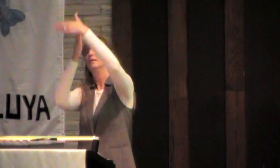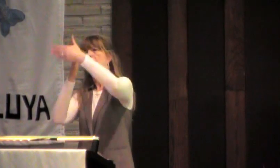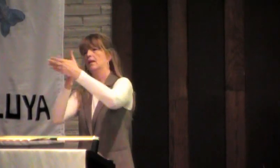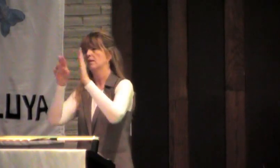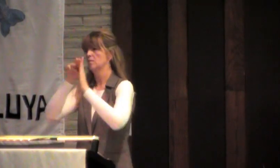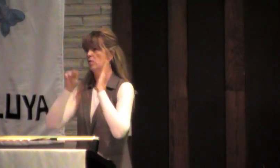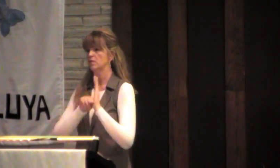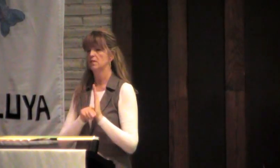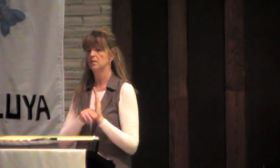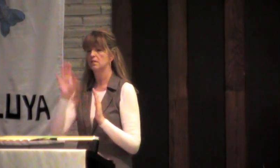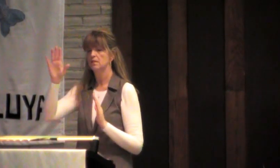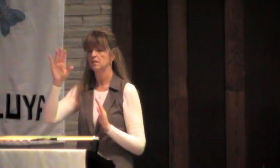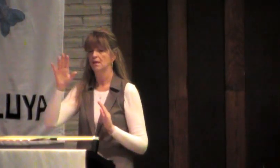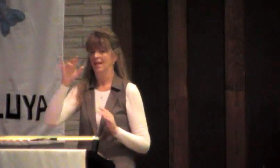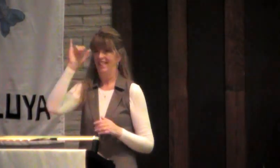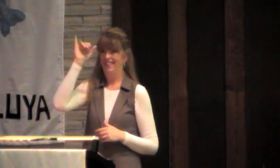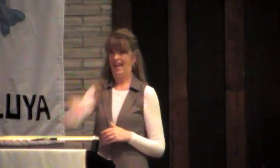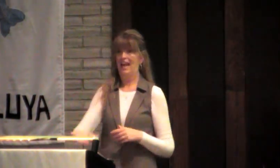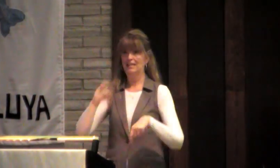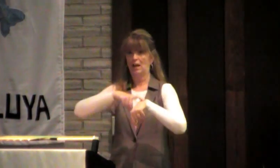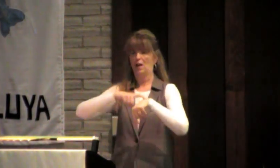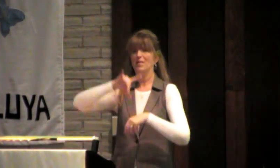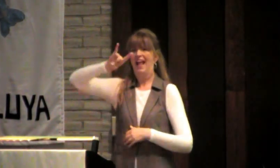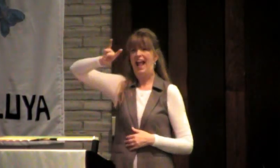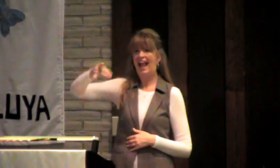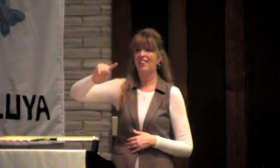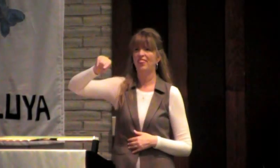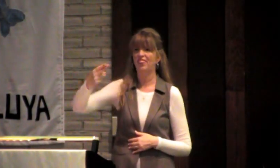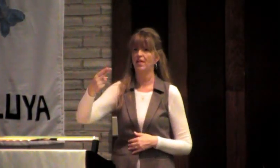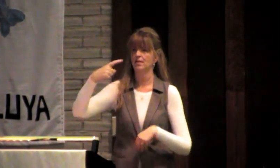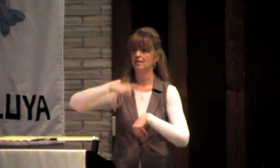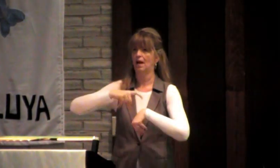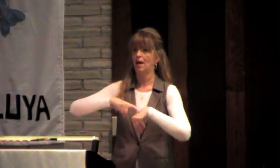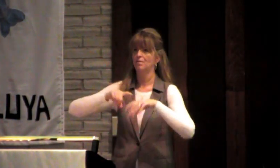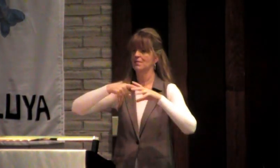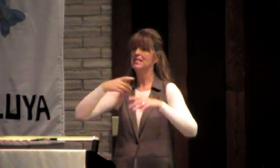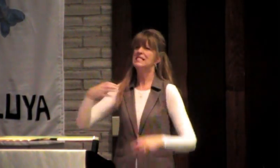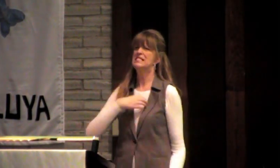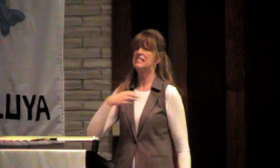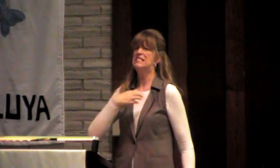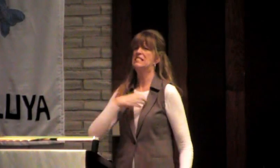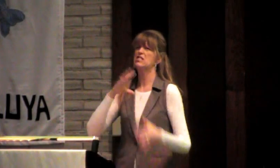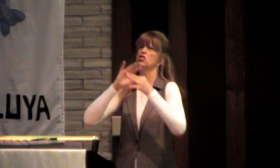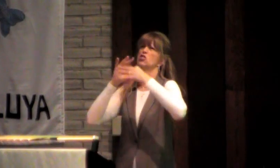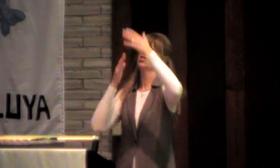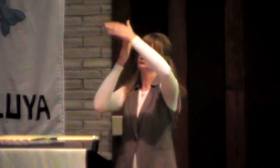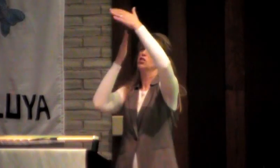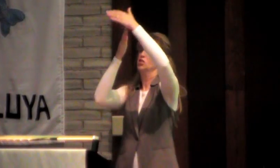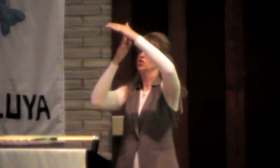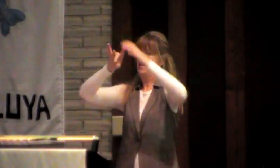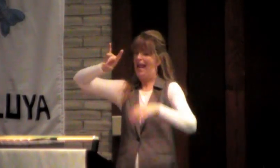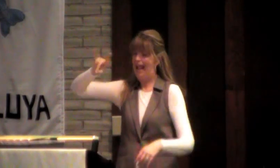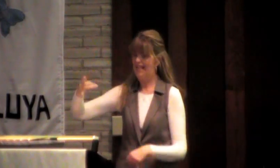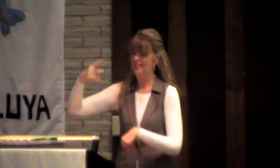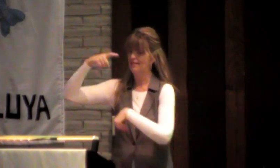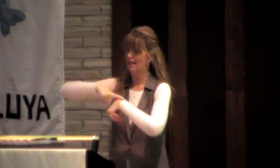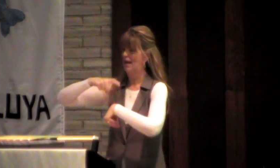So they're talking against God and against Moses. So at that time was the eighth time that they complained. That